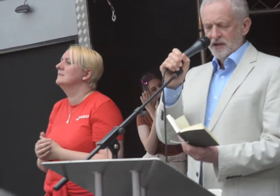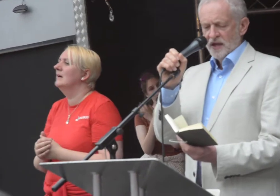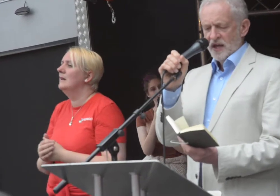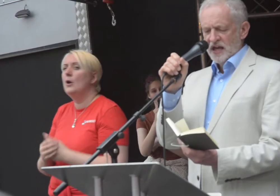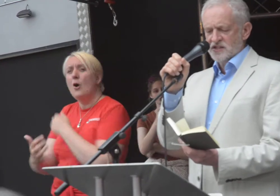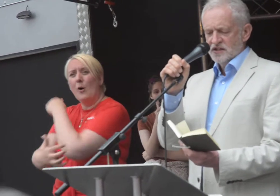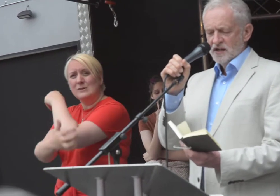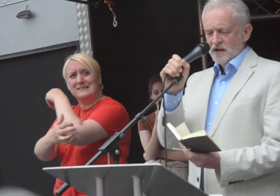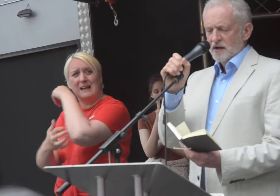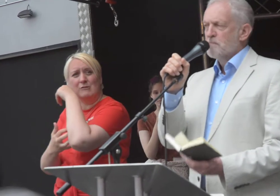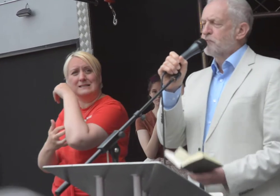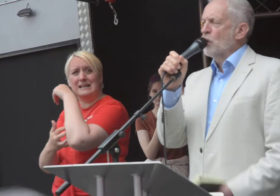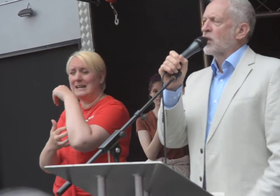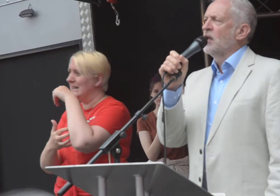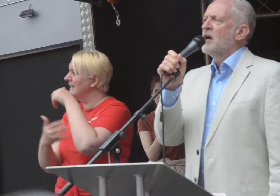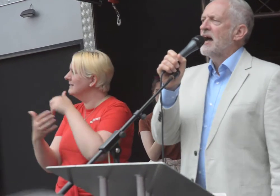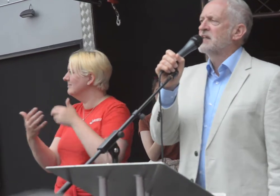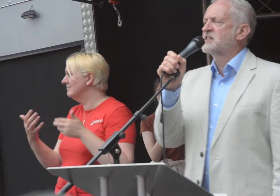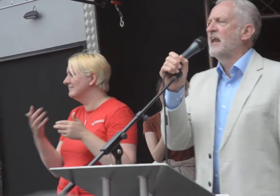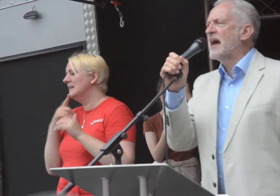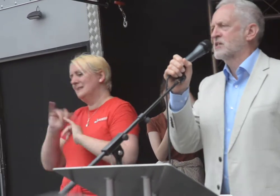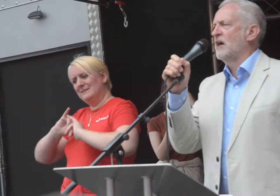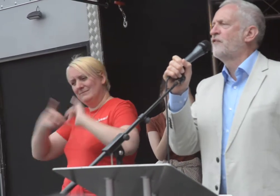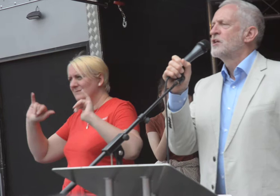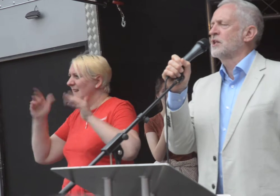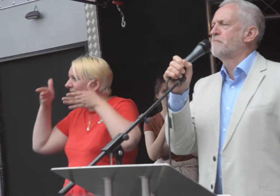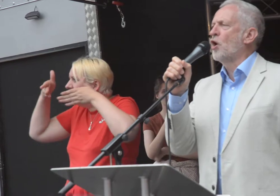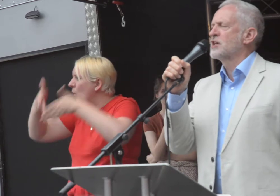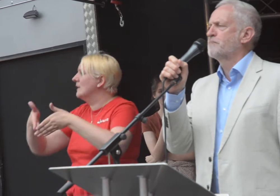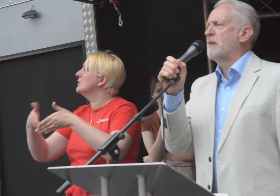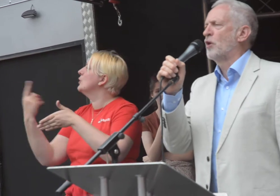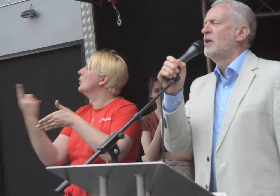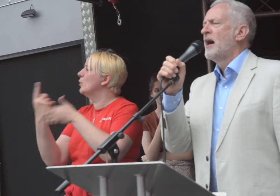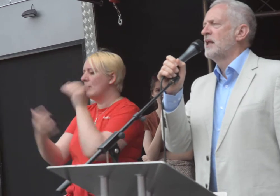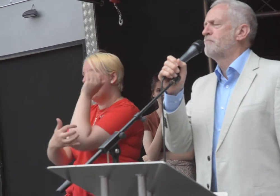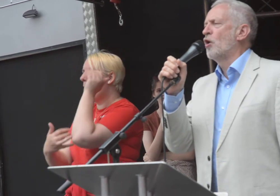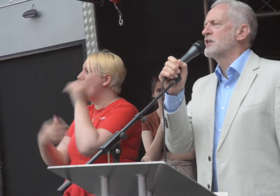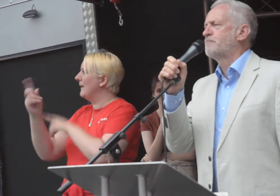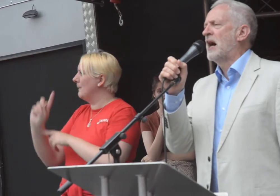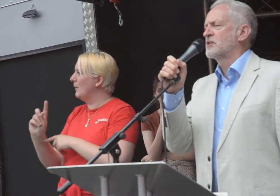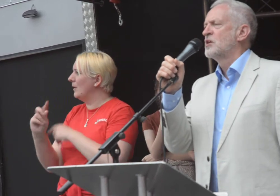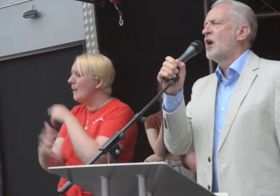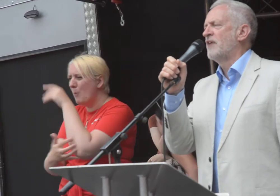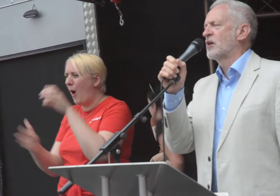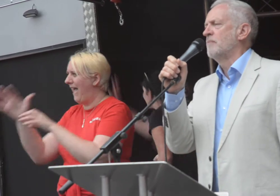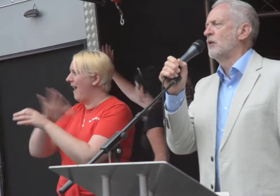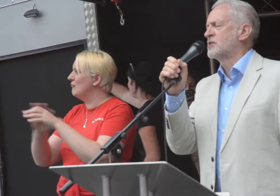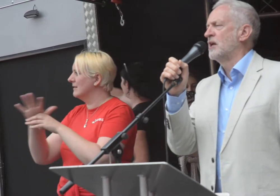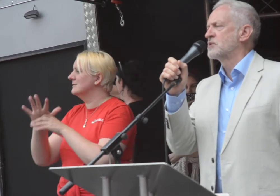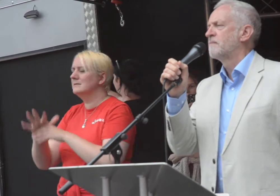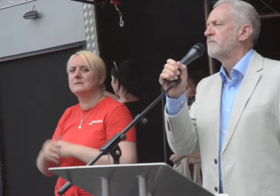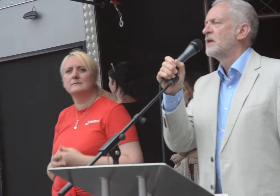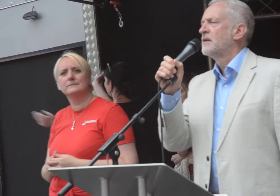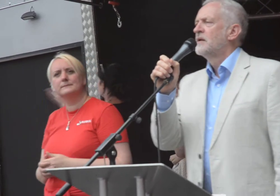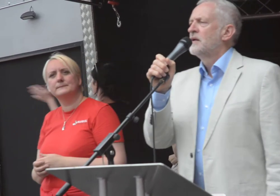programme is brutal and selective to the poorest people and the poorest parts of our